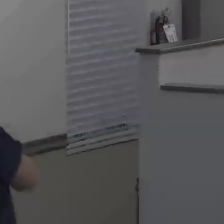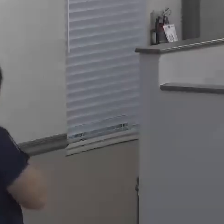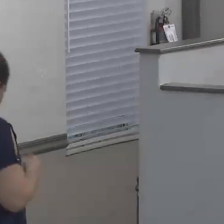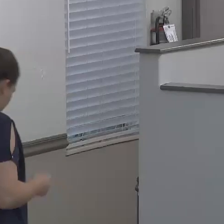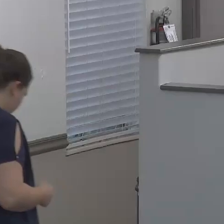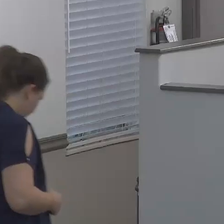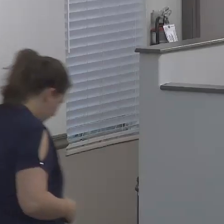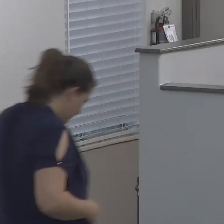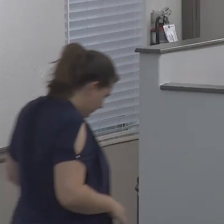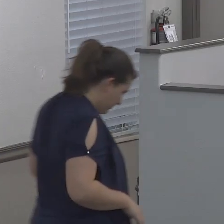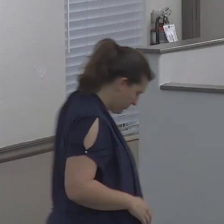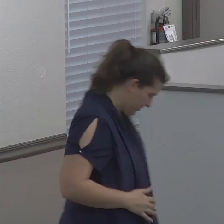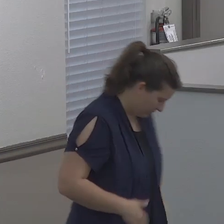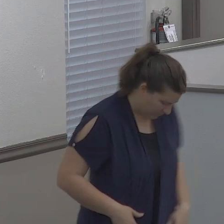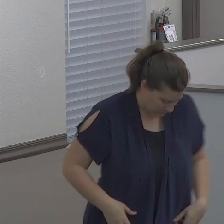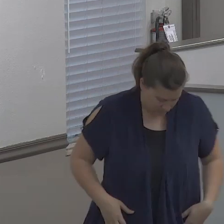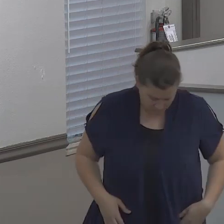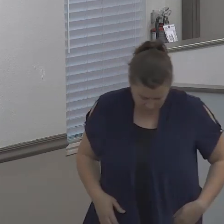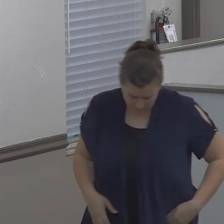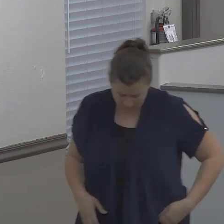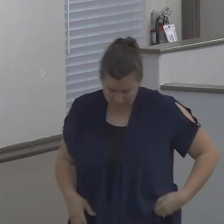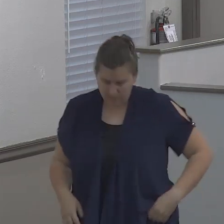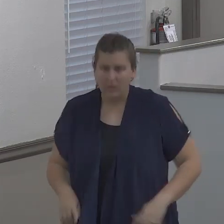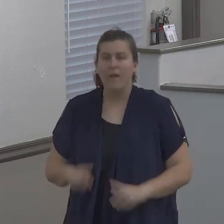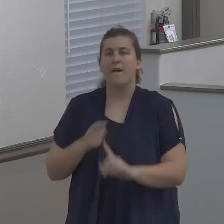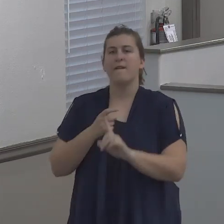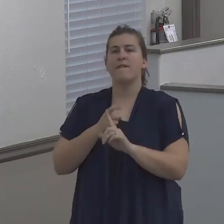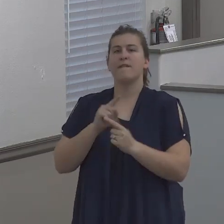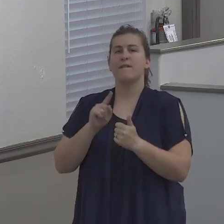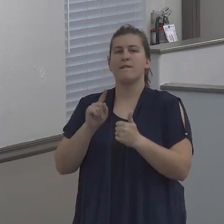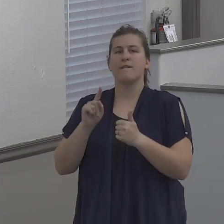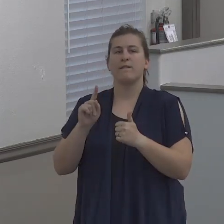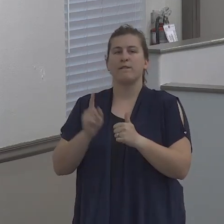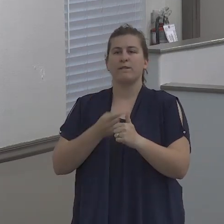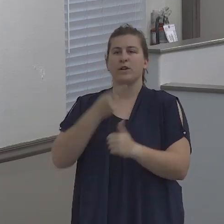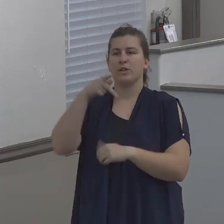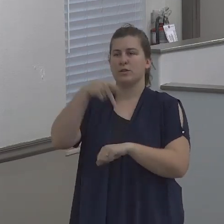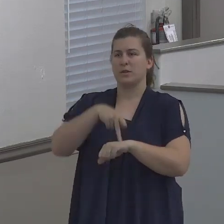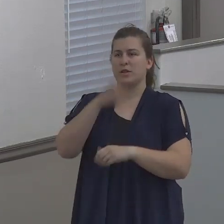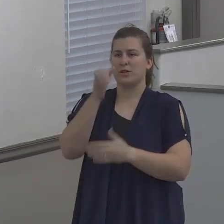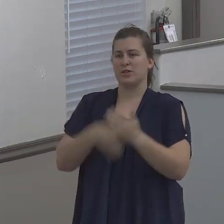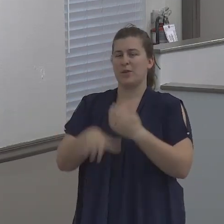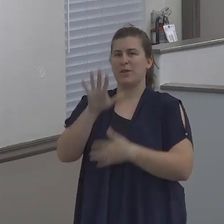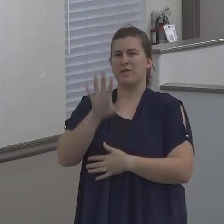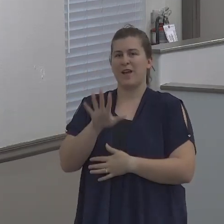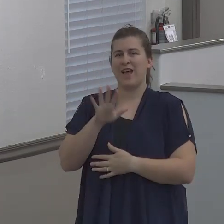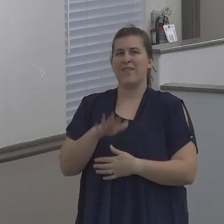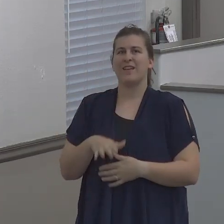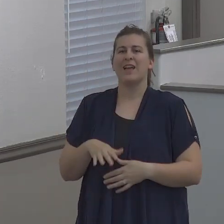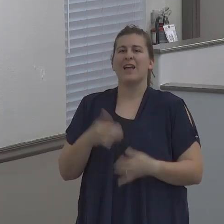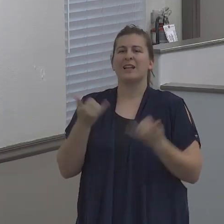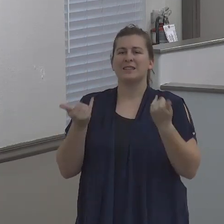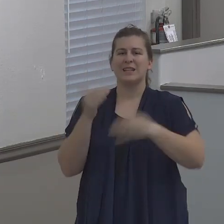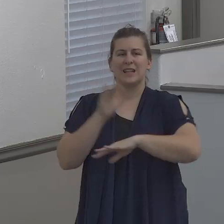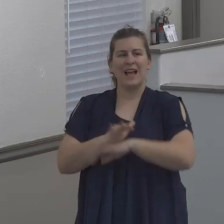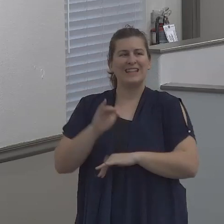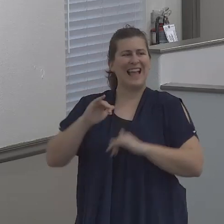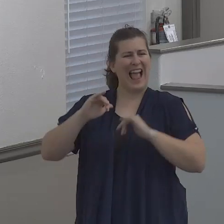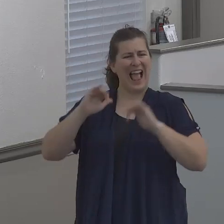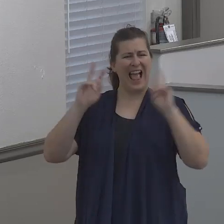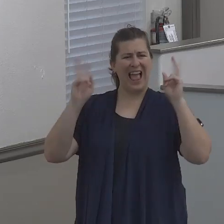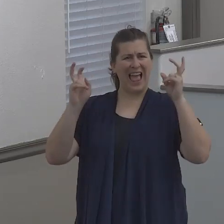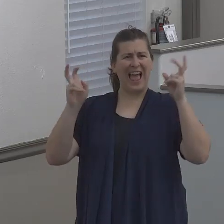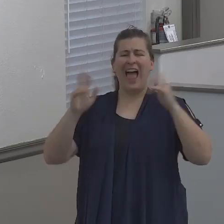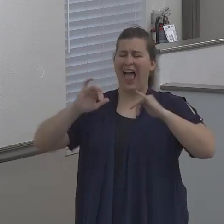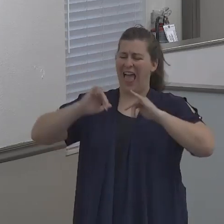I want you to take your Bibles and turn to 1 Peter chapter number 5. 1 Peter chapter 5, how to get out of a rut. I know that you're better than I am, and